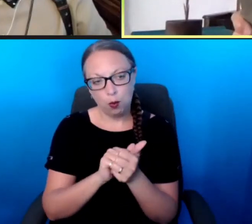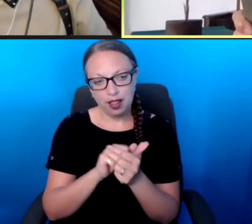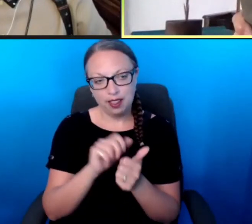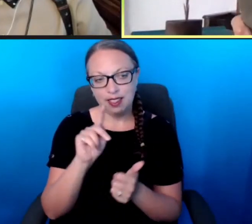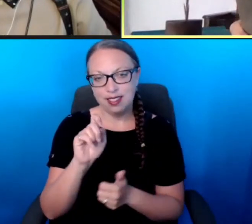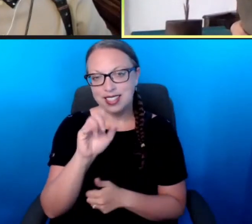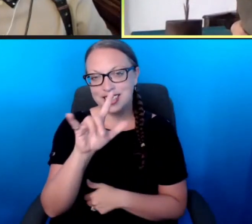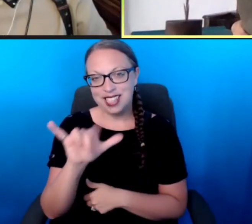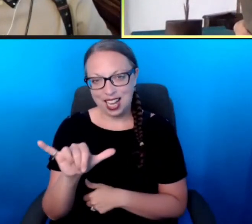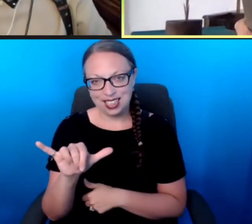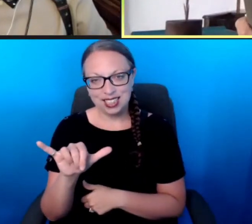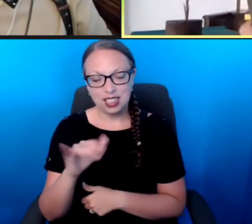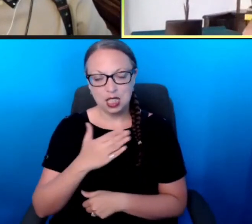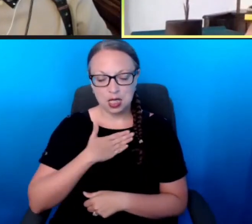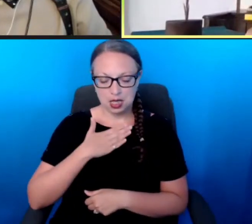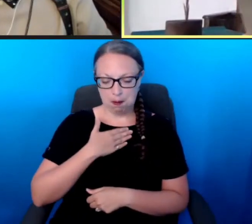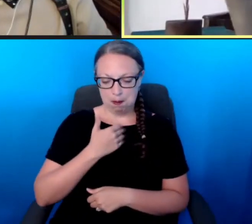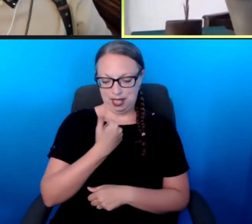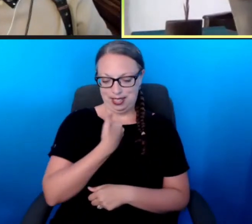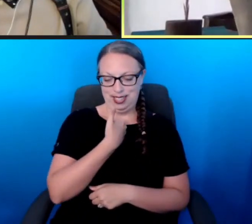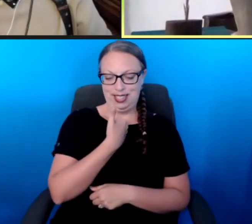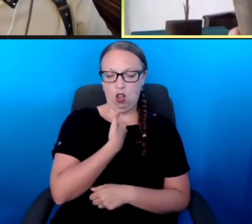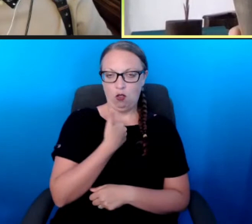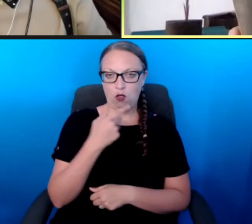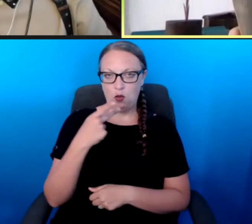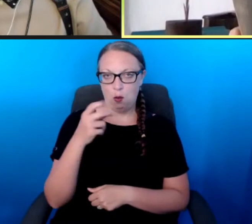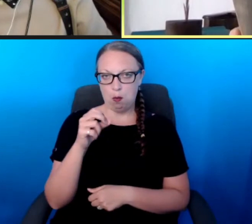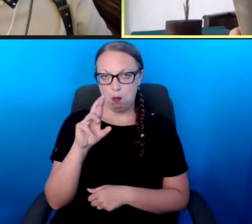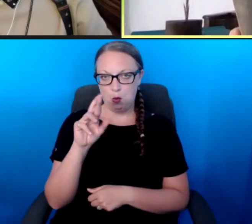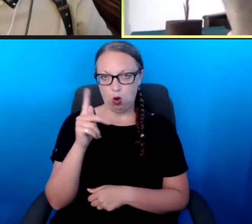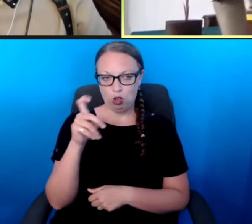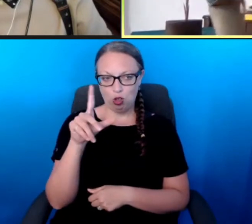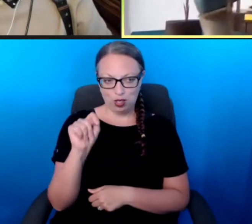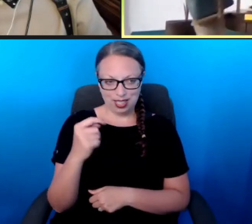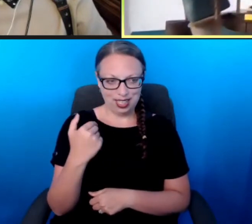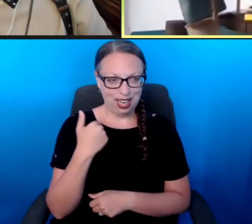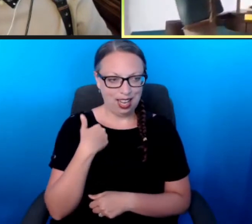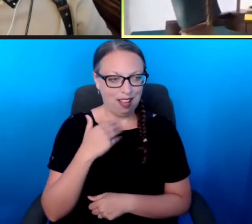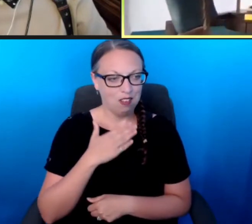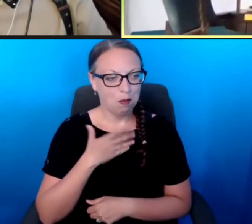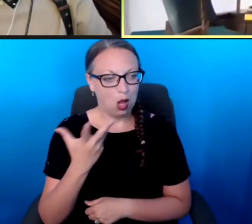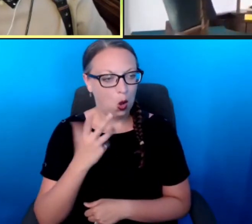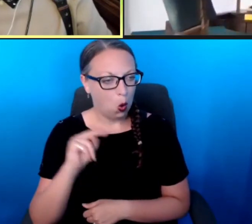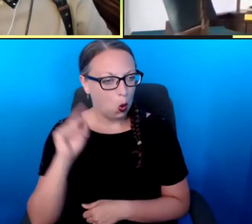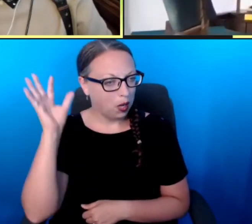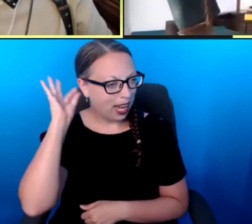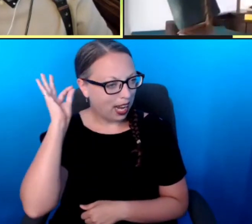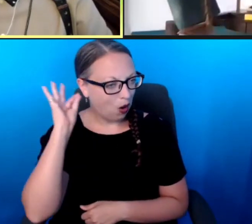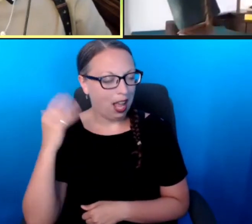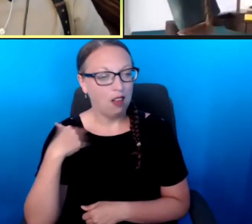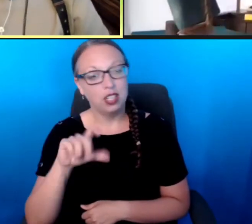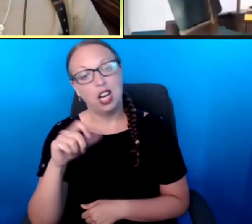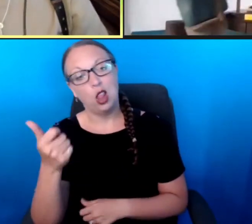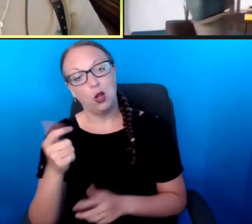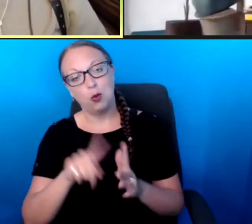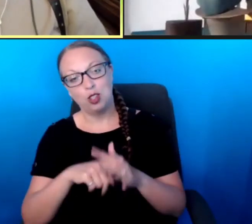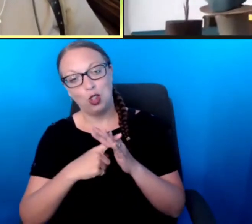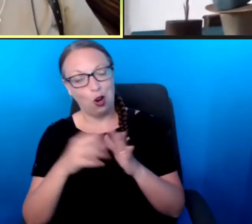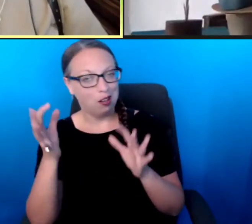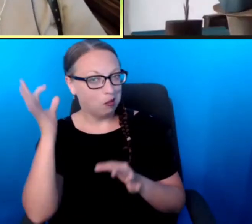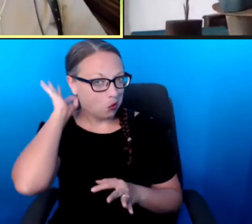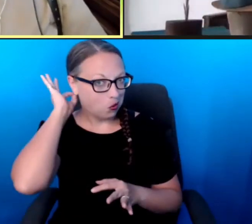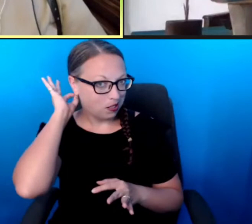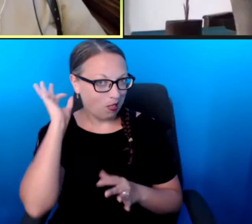kind of my self-portrait. I actually have my own hair. I have another one started. This is the COVID.